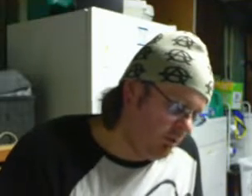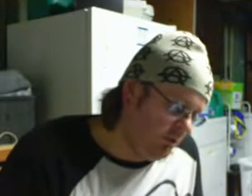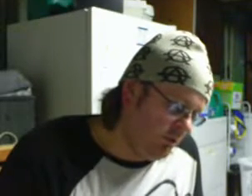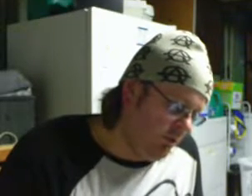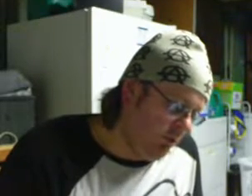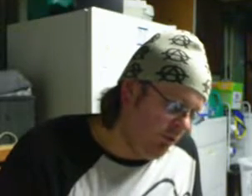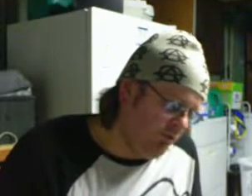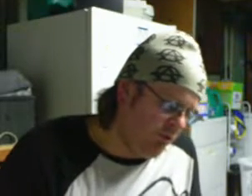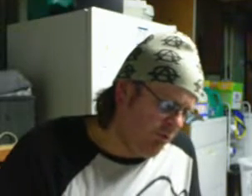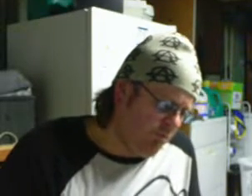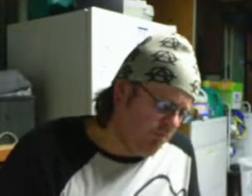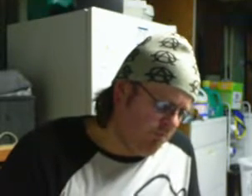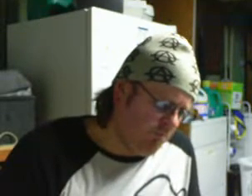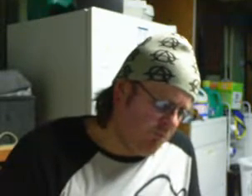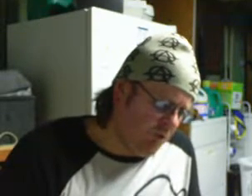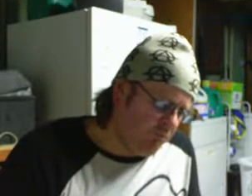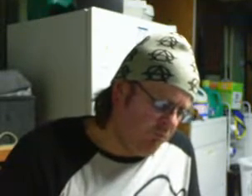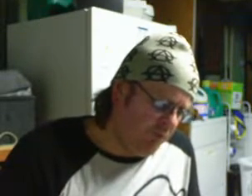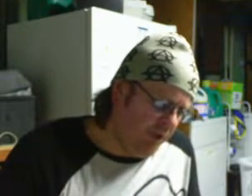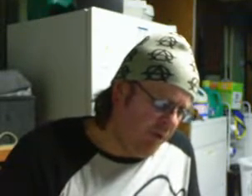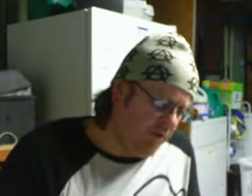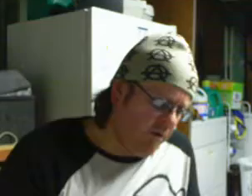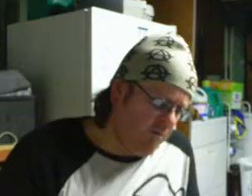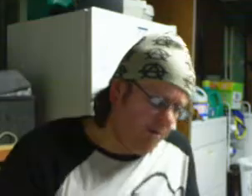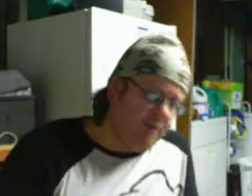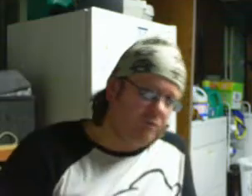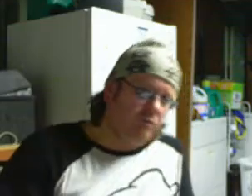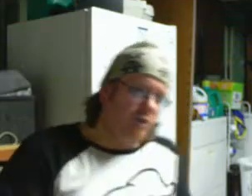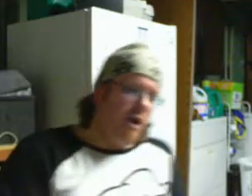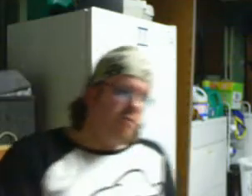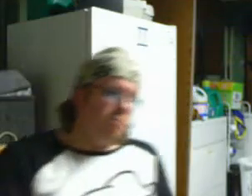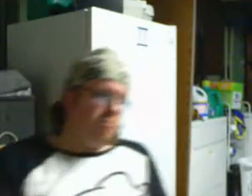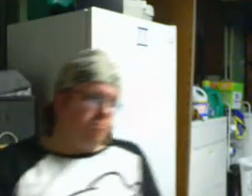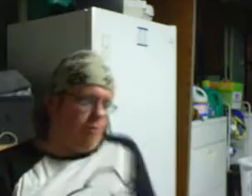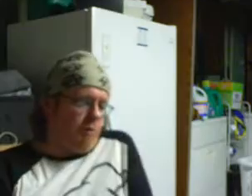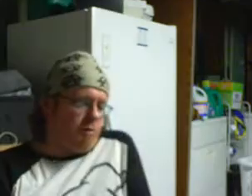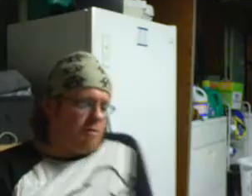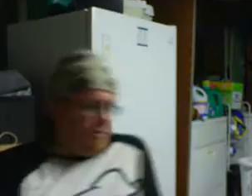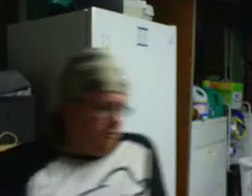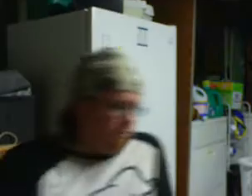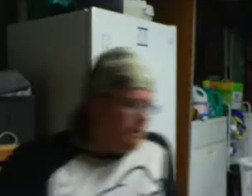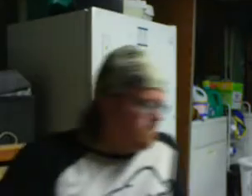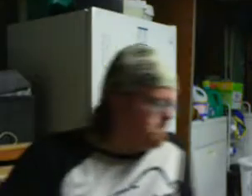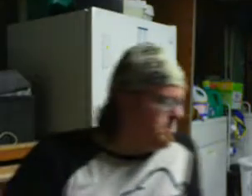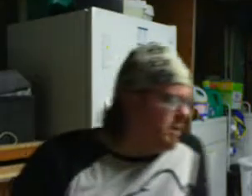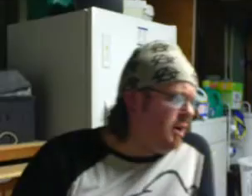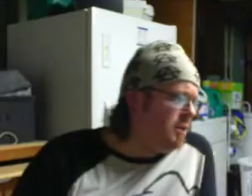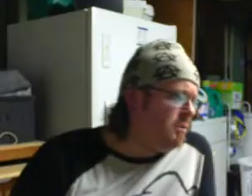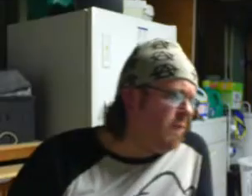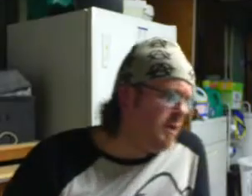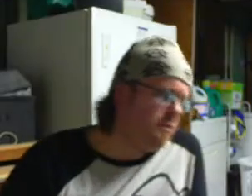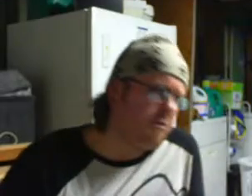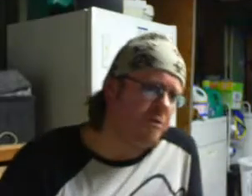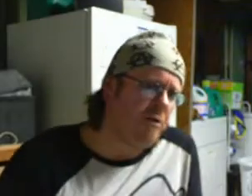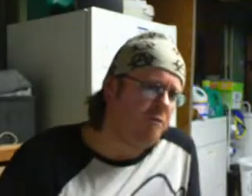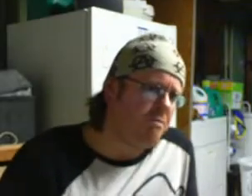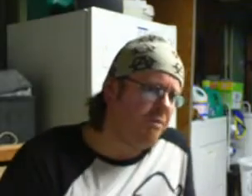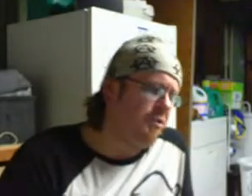you know, that he was going to have a bastard child. But regardless, I mean, I don't know how you think a cover-up like that could